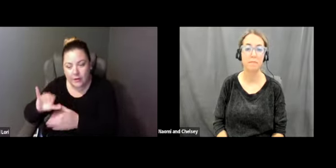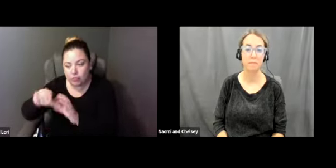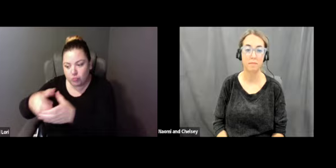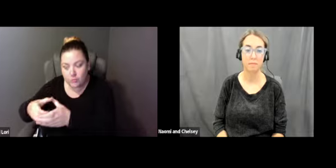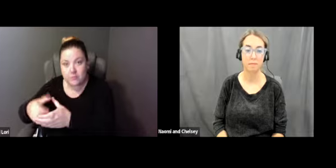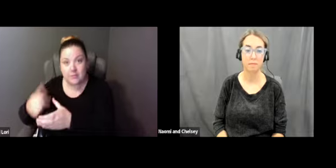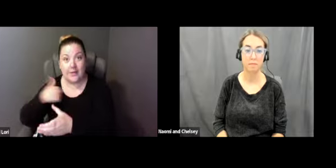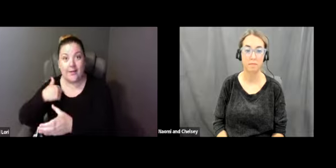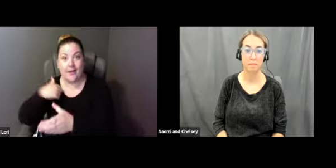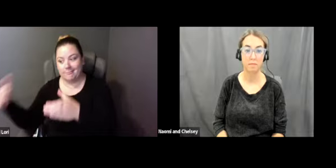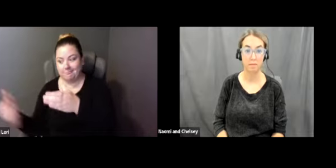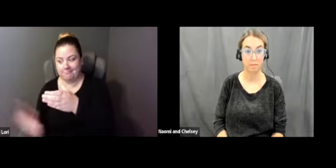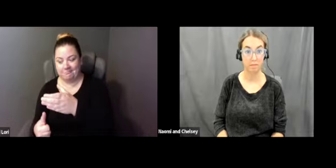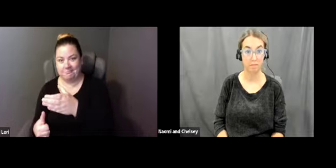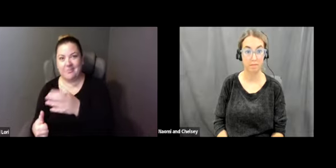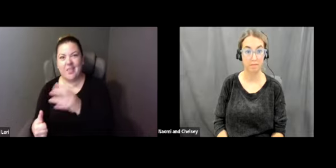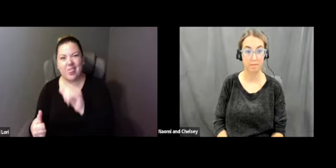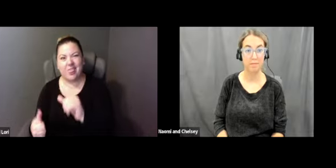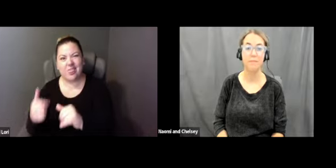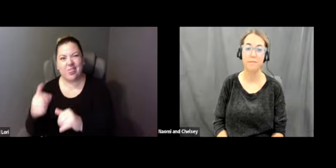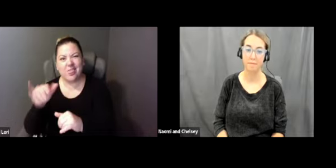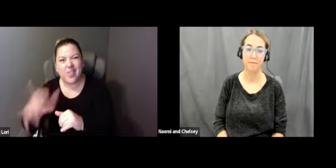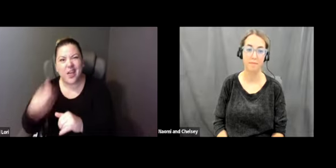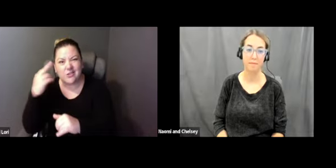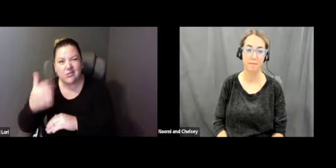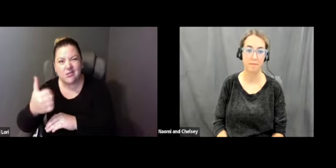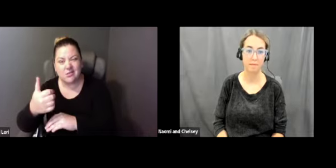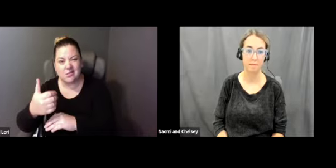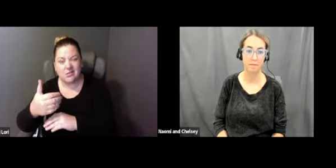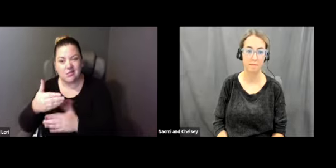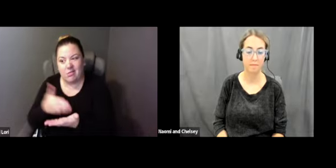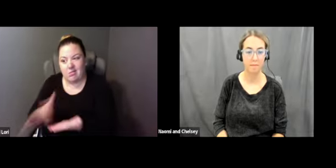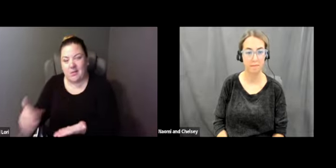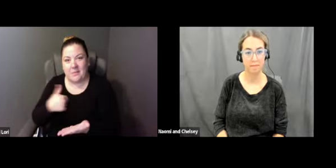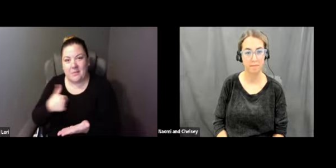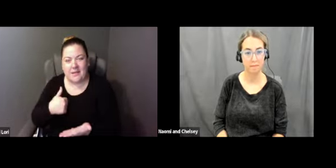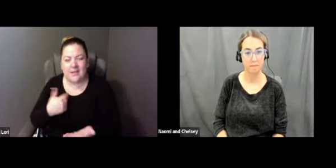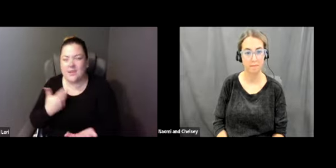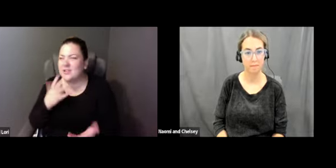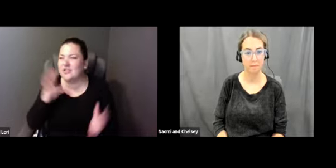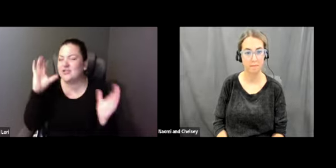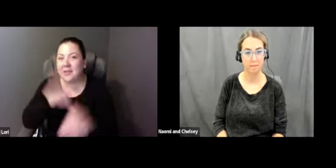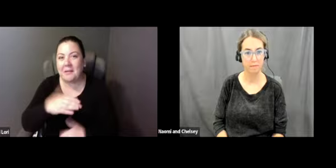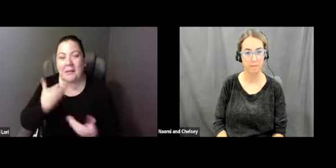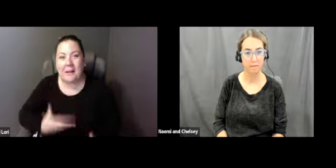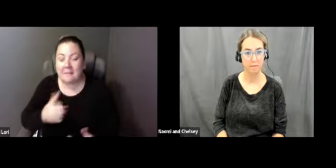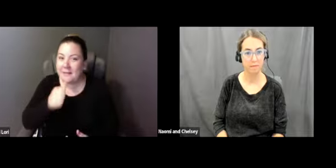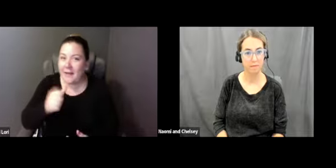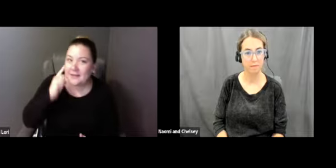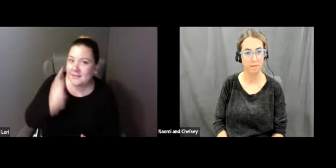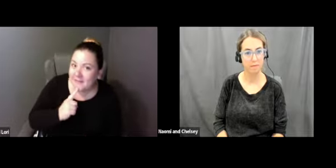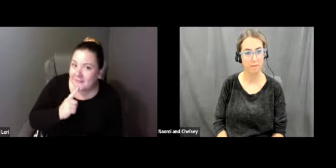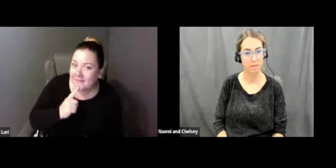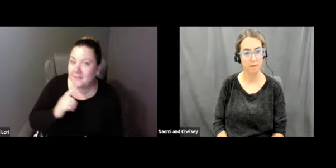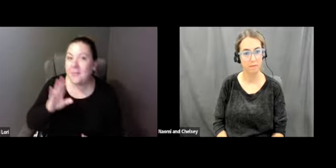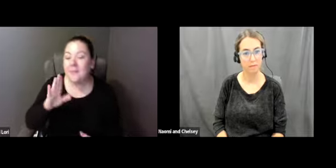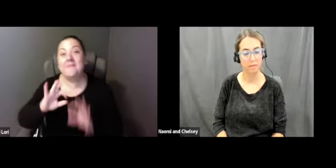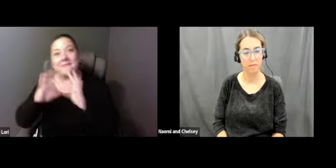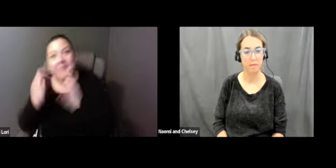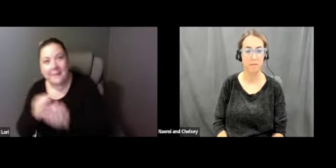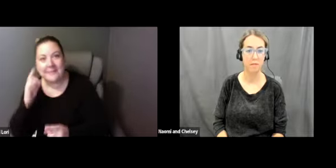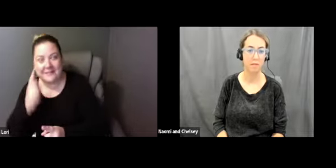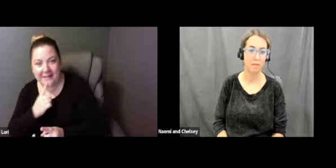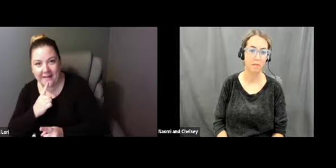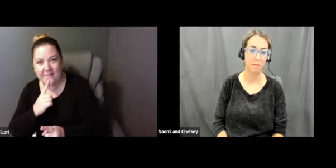being rejected, which is awkward and weird because I'm not deaf, but I come from a deaf family. And so there's things like generational trauma that I didn't